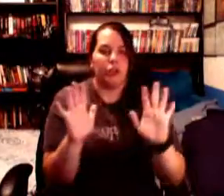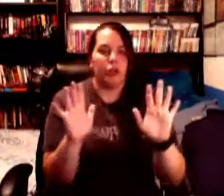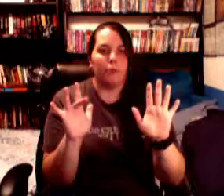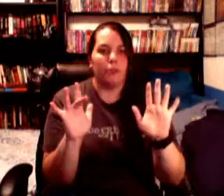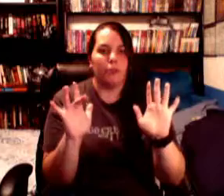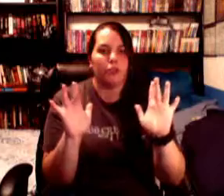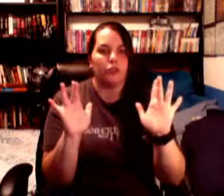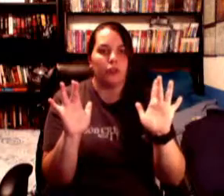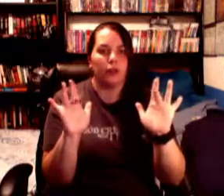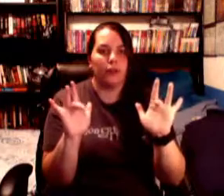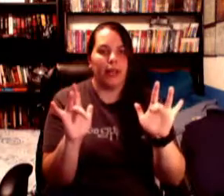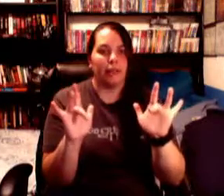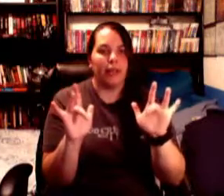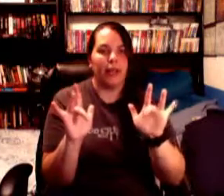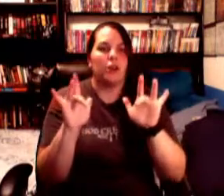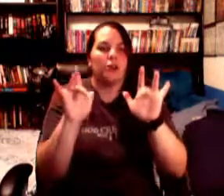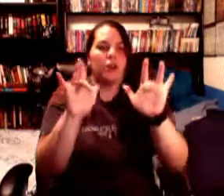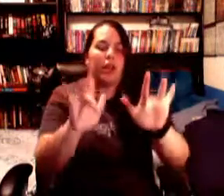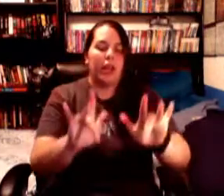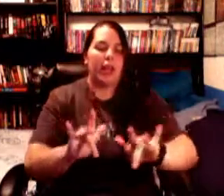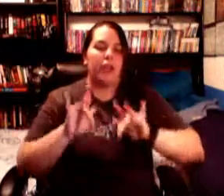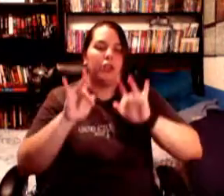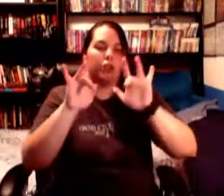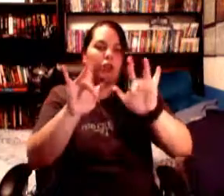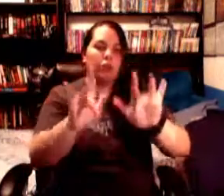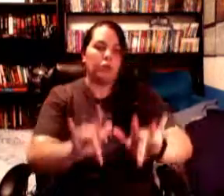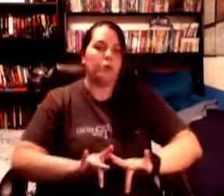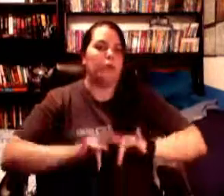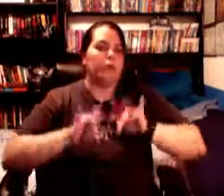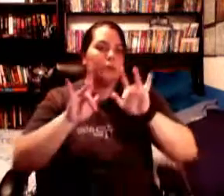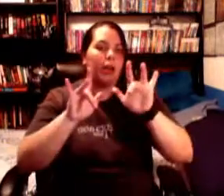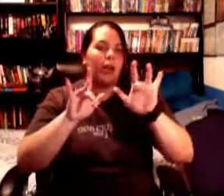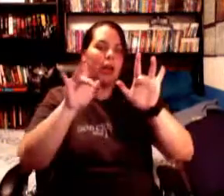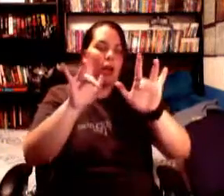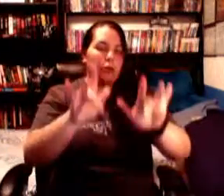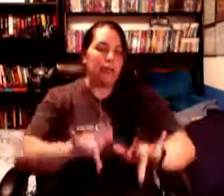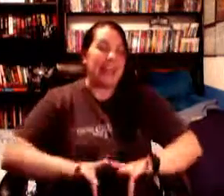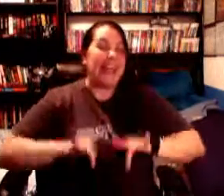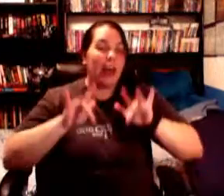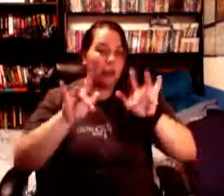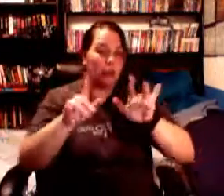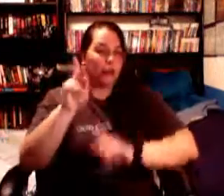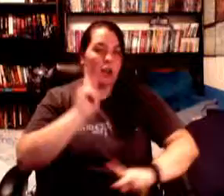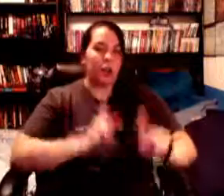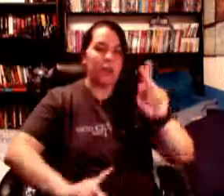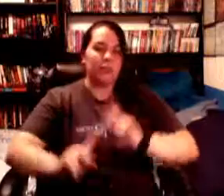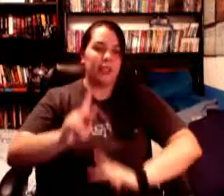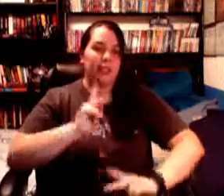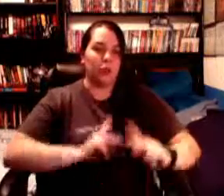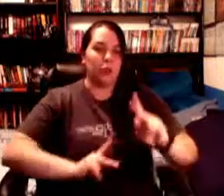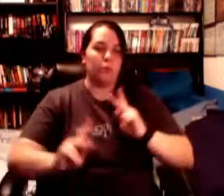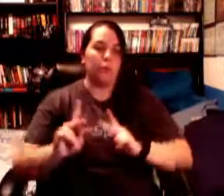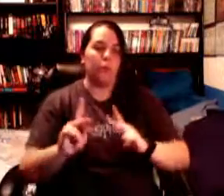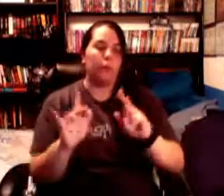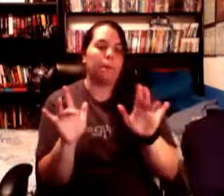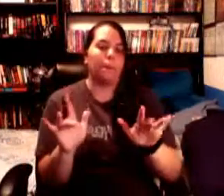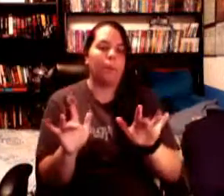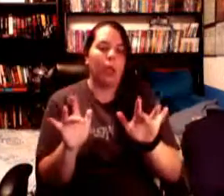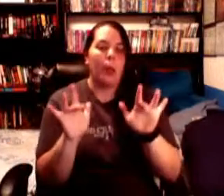your middle fingers are going to come down and out, and you're going to rotate them together, not opposite like we do for people,